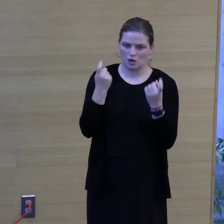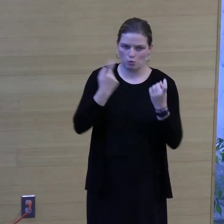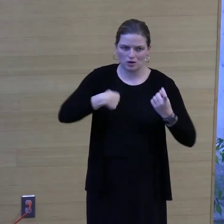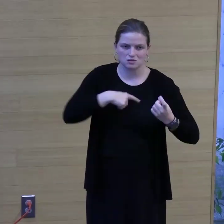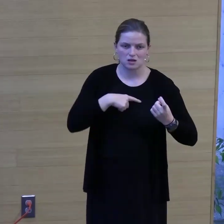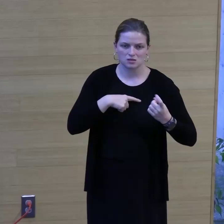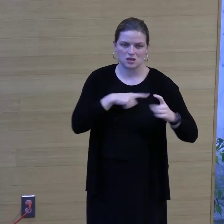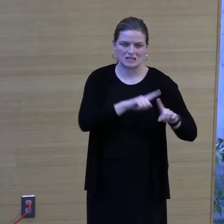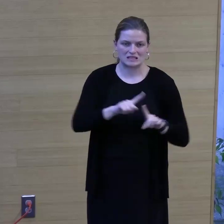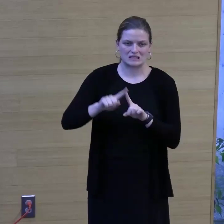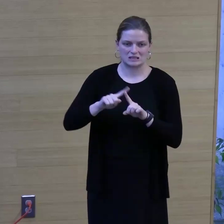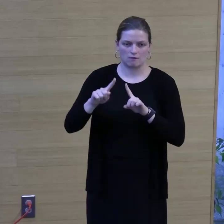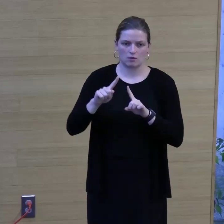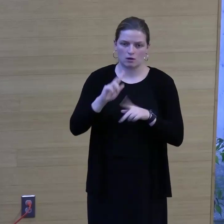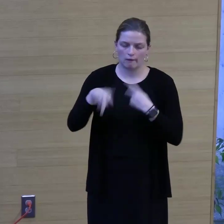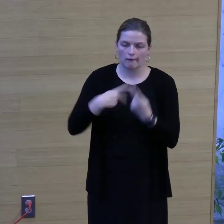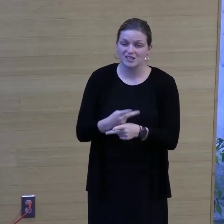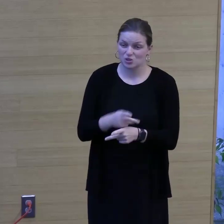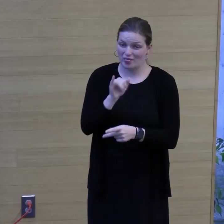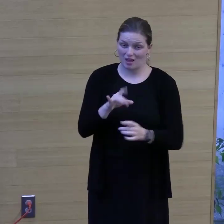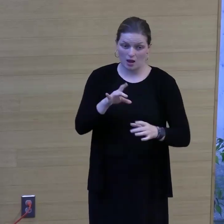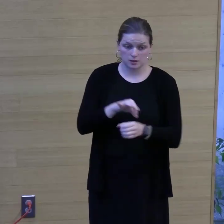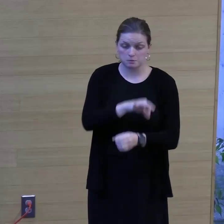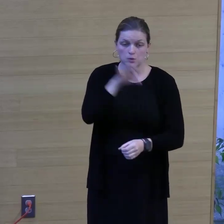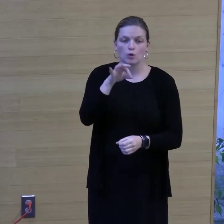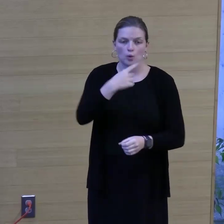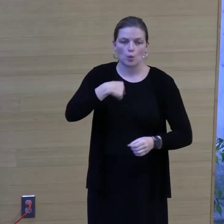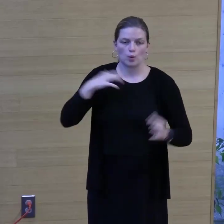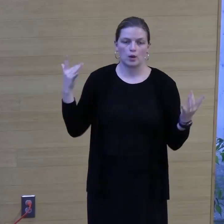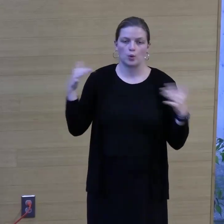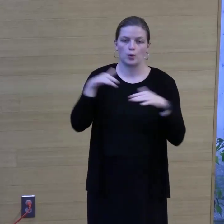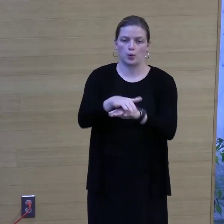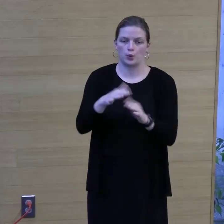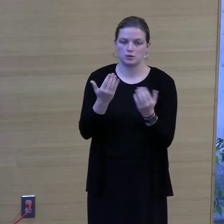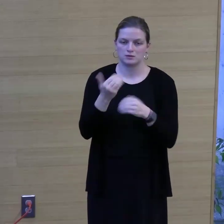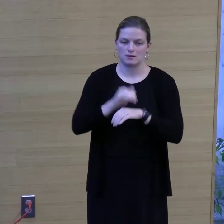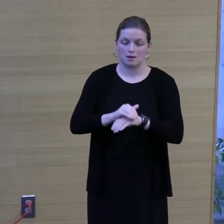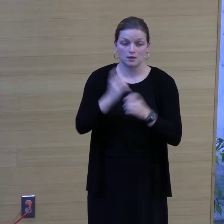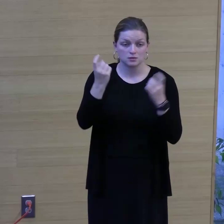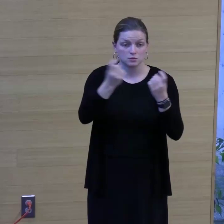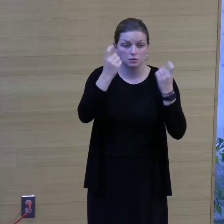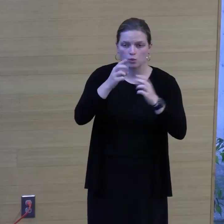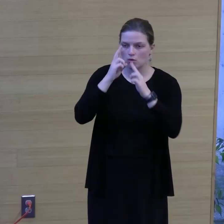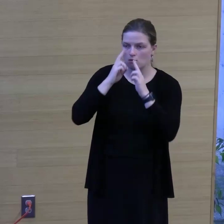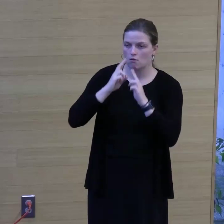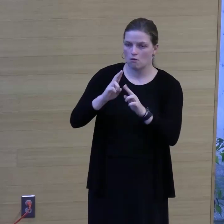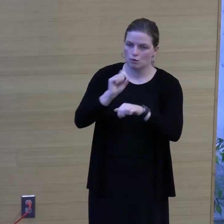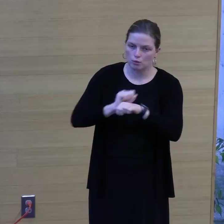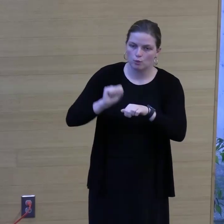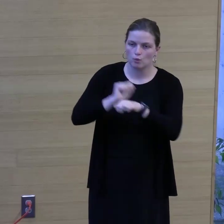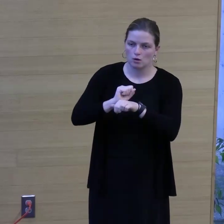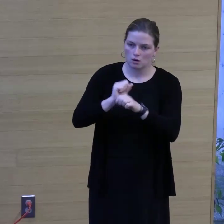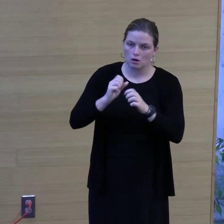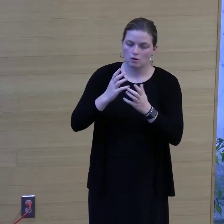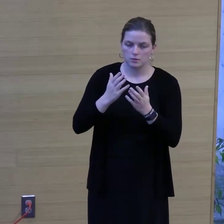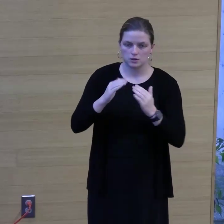in all our myriad beauty. So it is in that spirit that we gather tonight to celebrate and honor the work of building